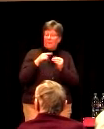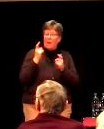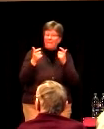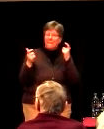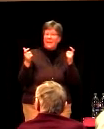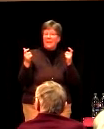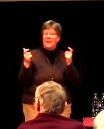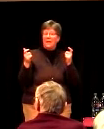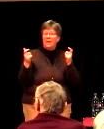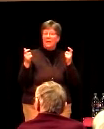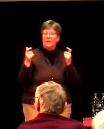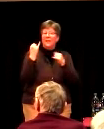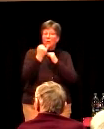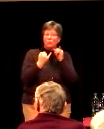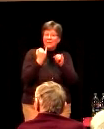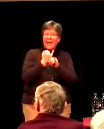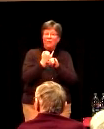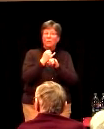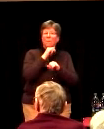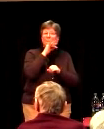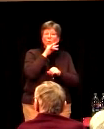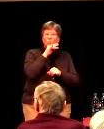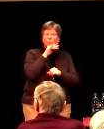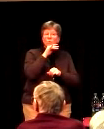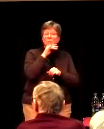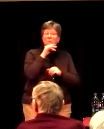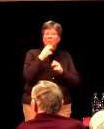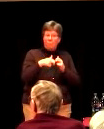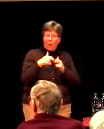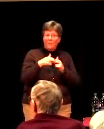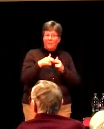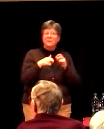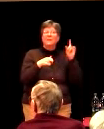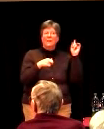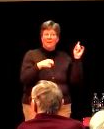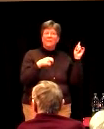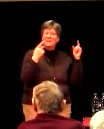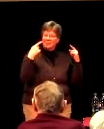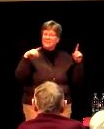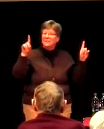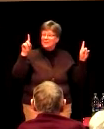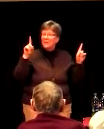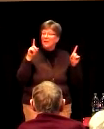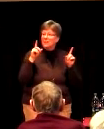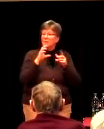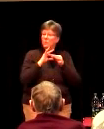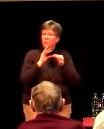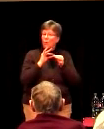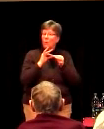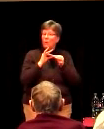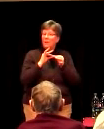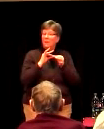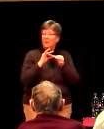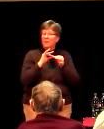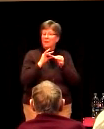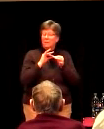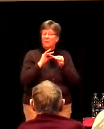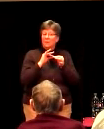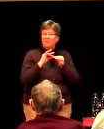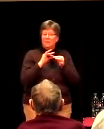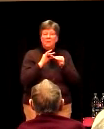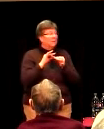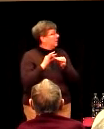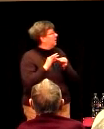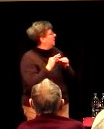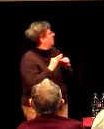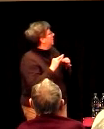big international pollution problems, this is a success story. The U.S. still hasn't ratified the latest